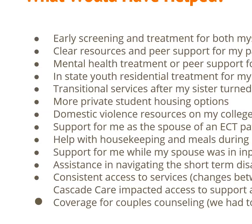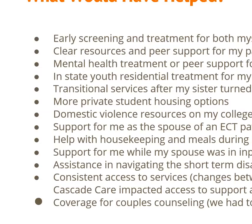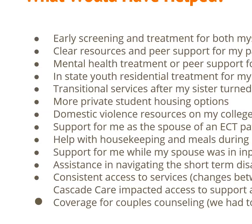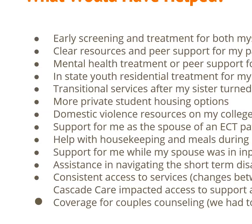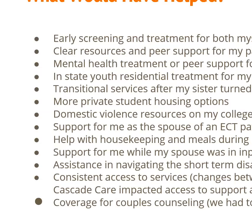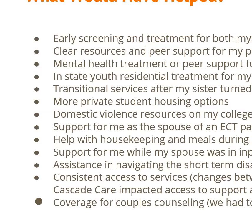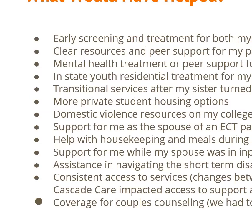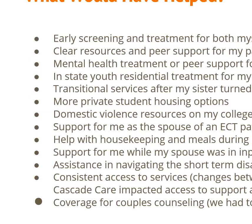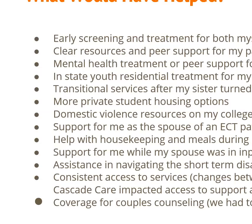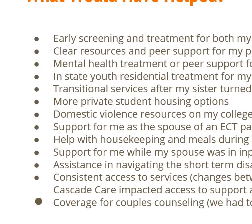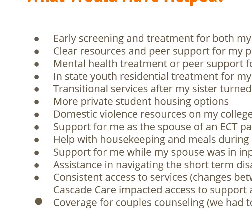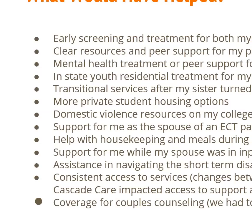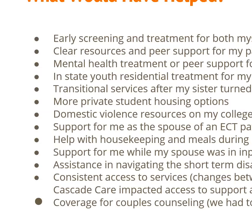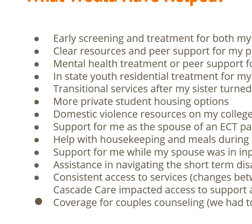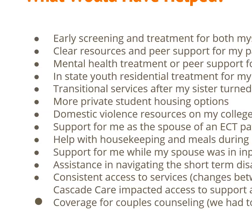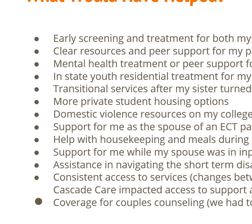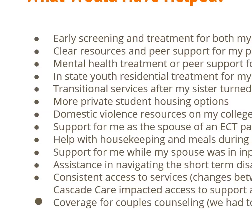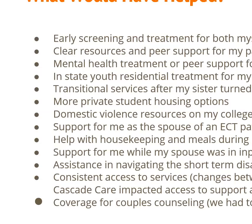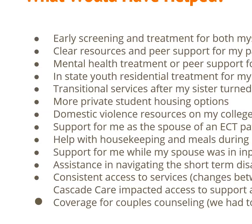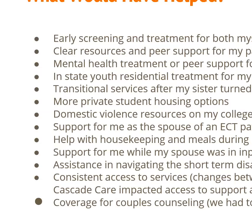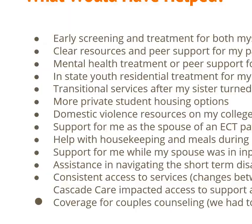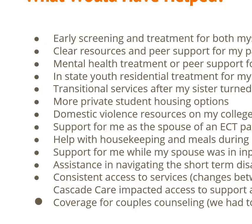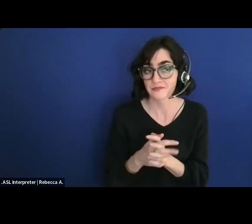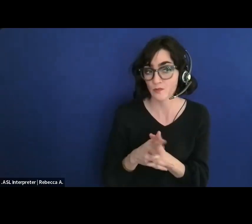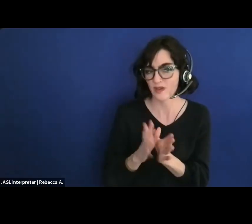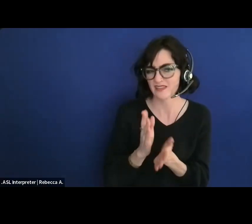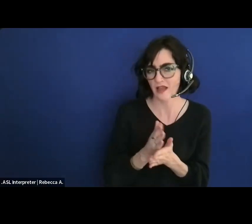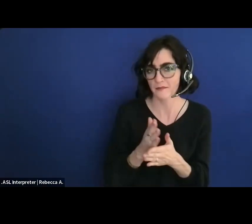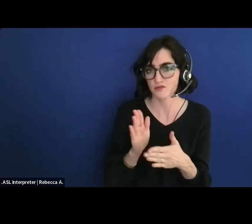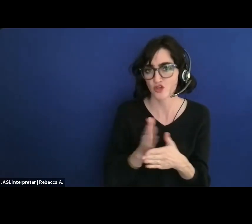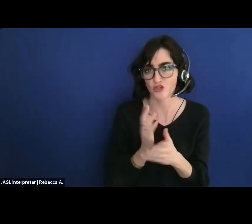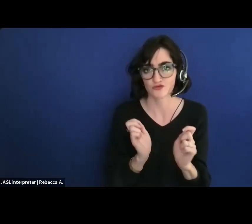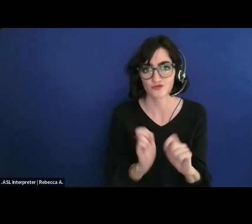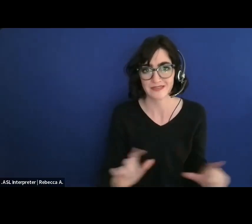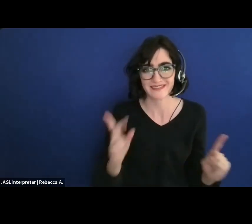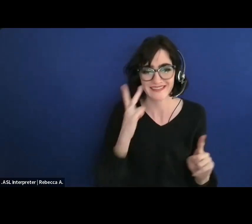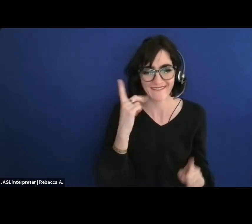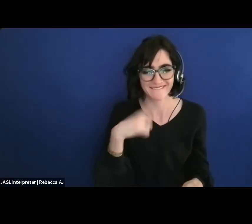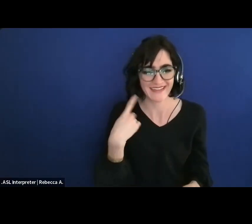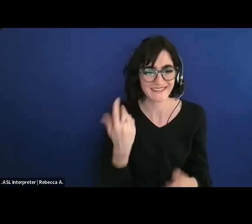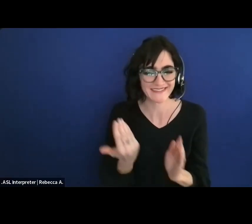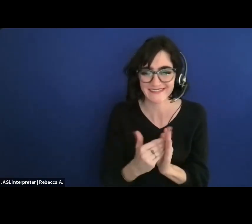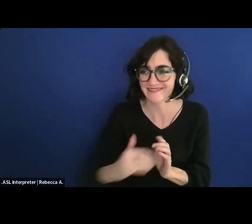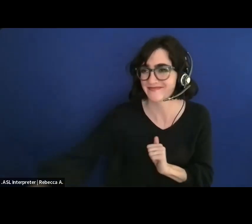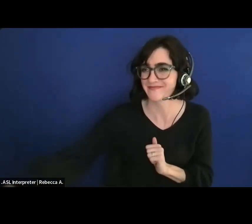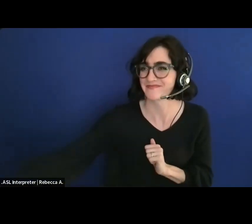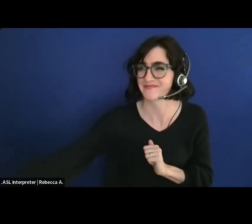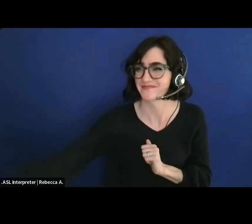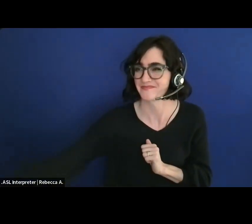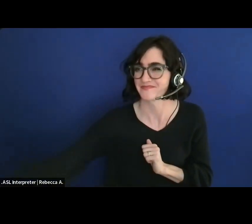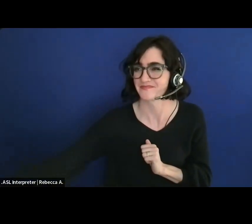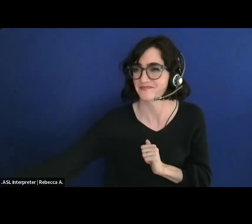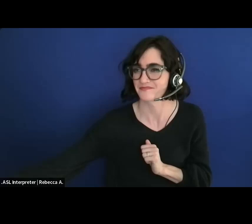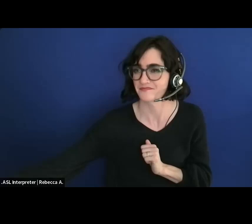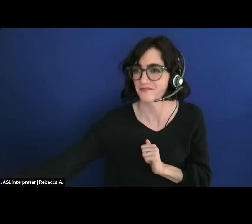Let's see, Chloe, maybe you can stop the screen share. We can all look at each other. Let's move on to the